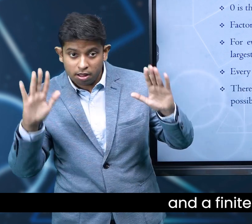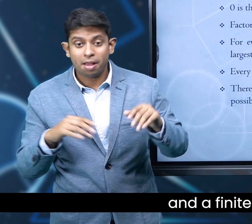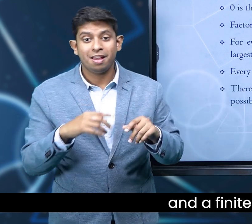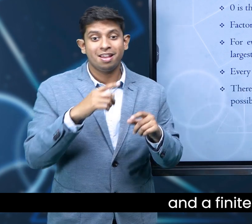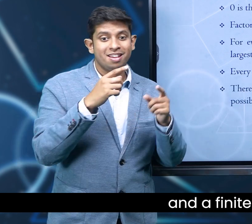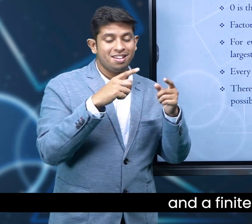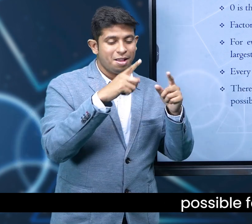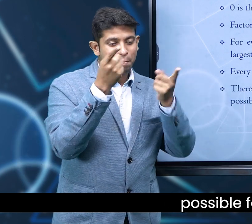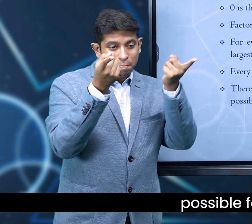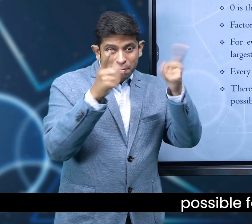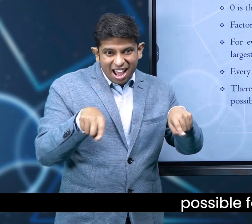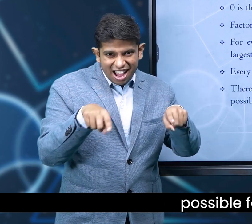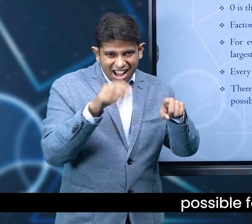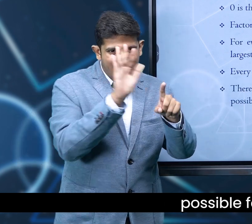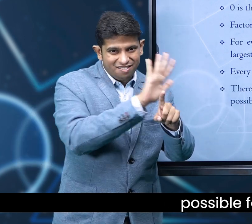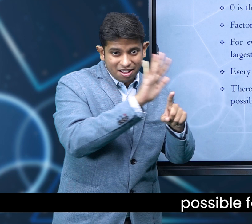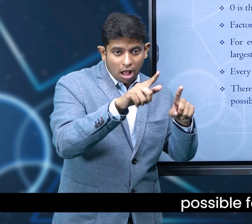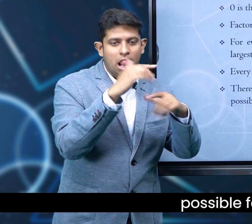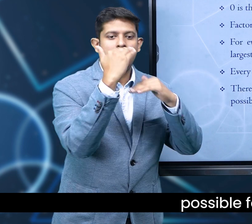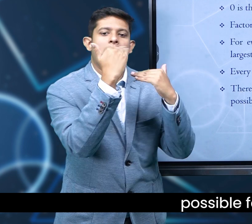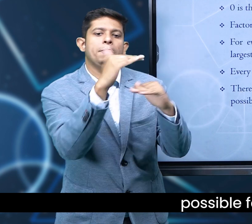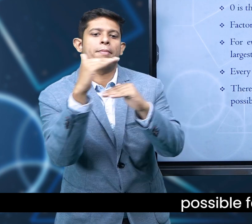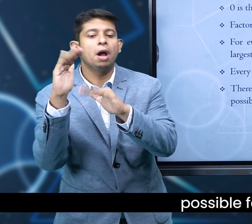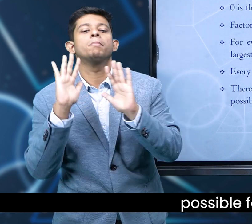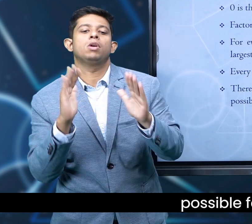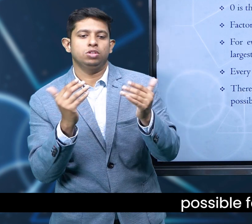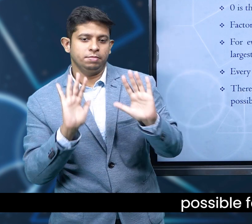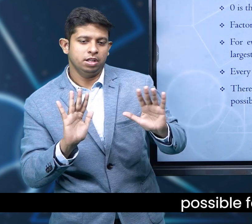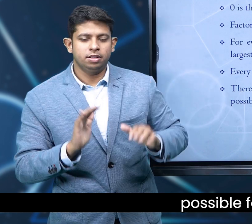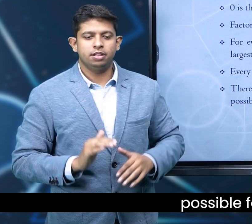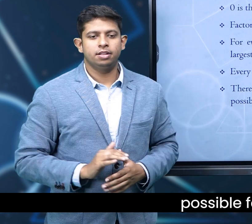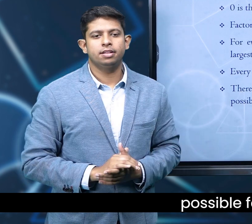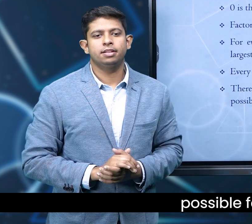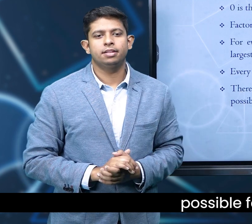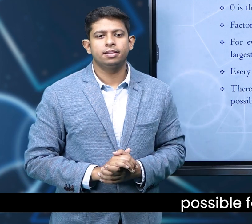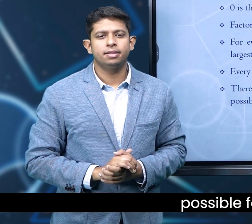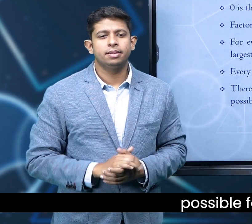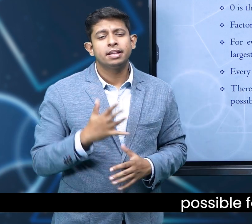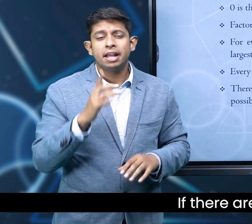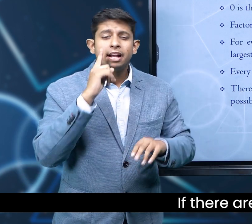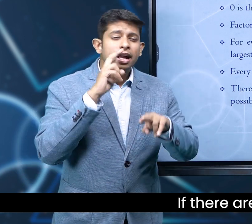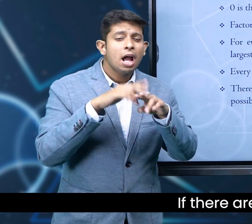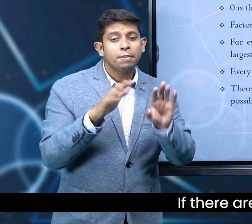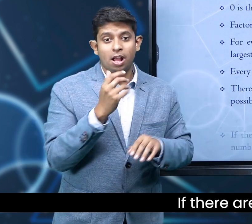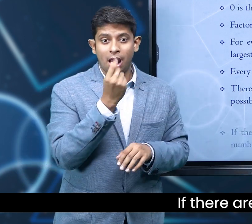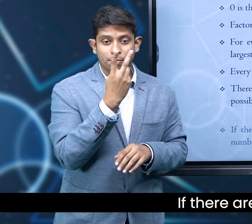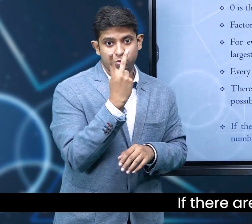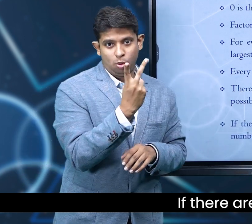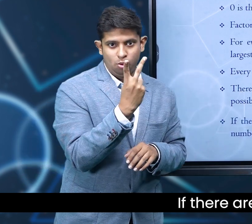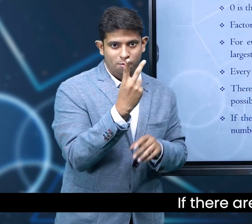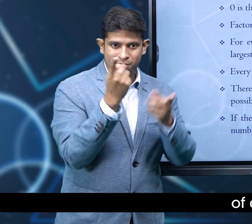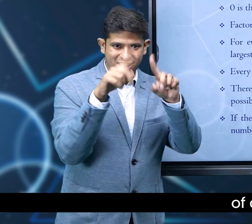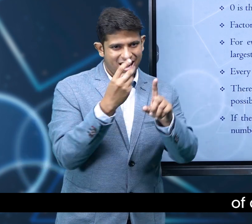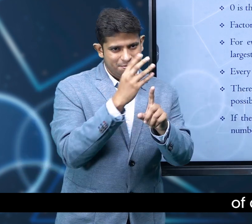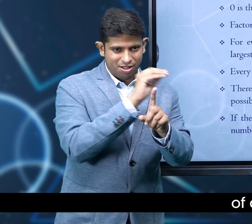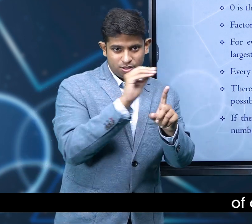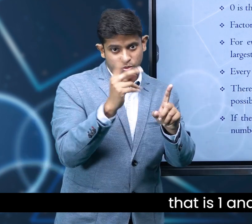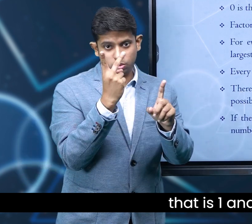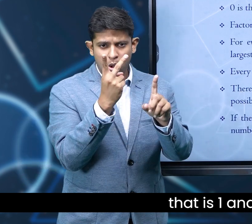of factors possible for every number. If there are only two factors of a number, that is